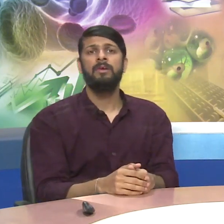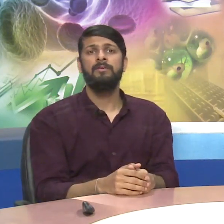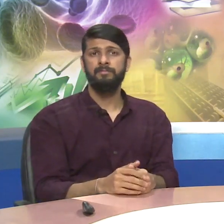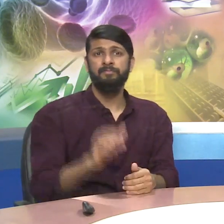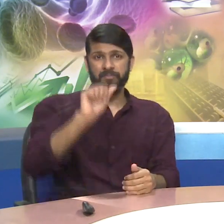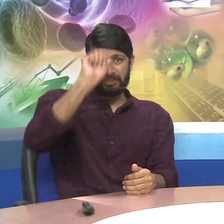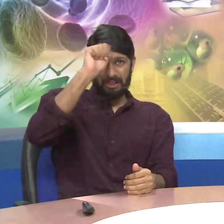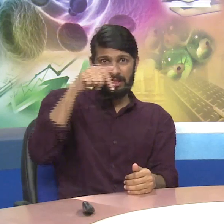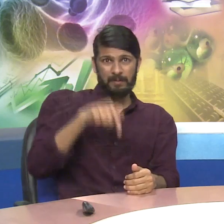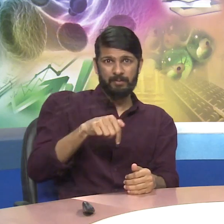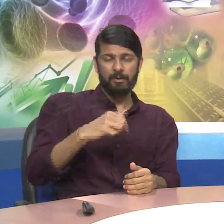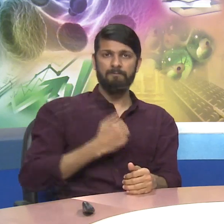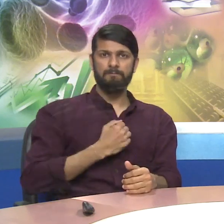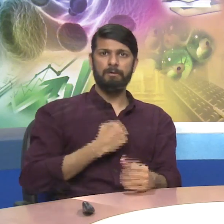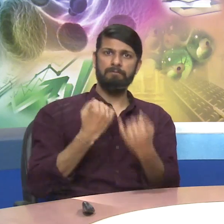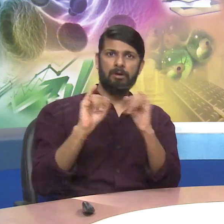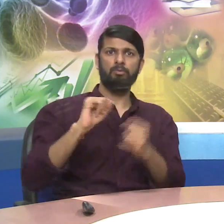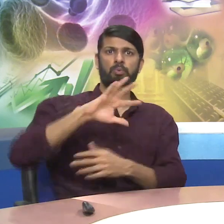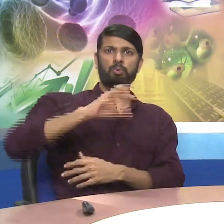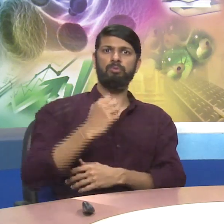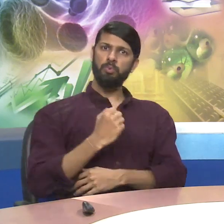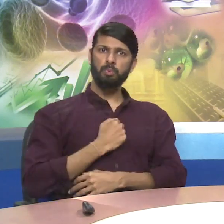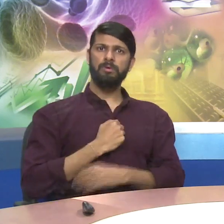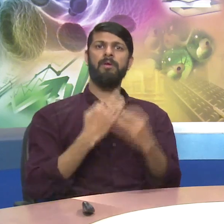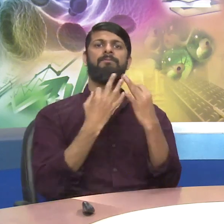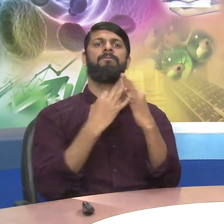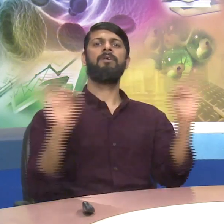power, internal or external.